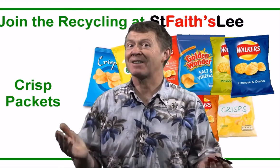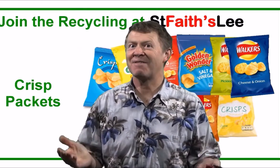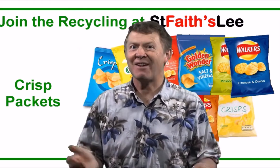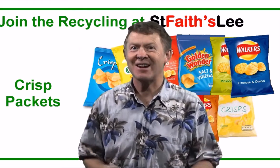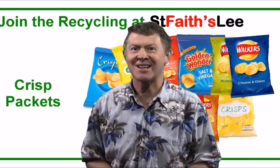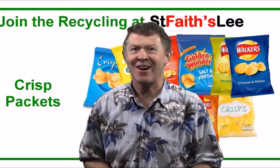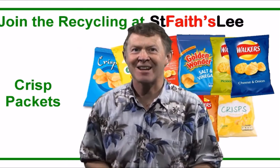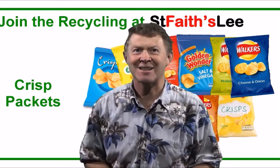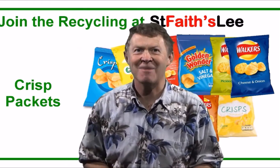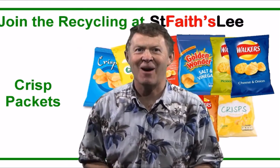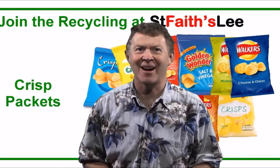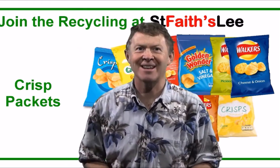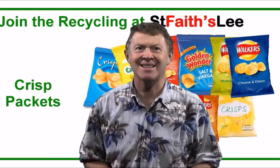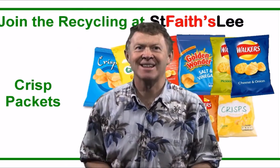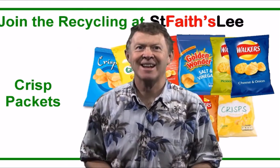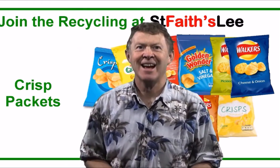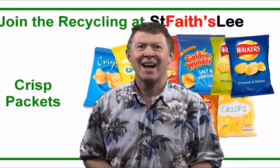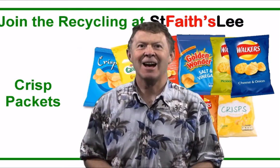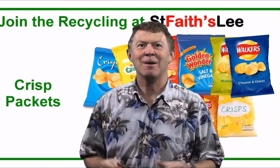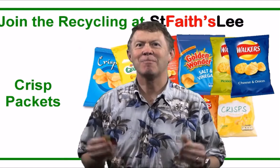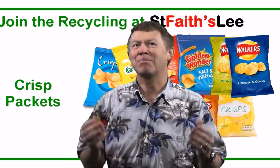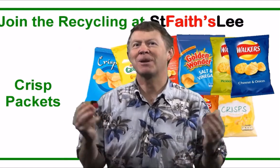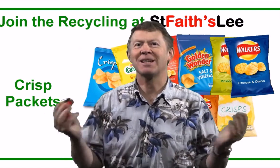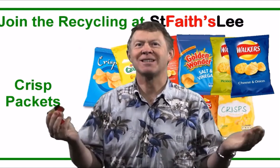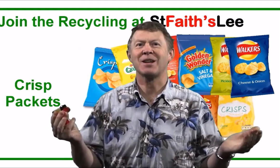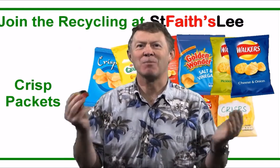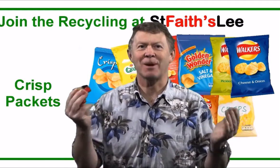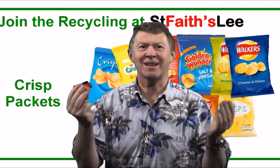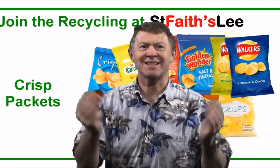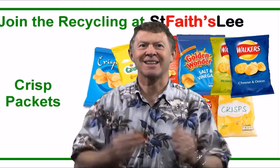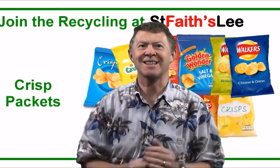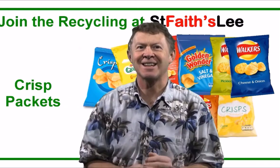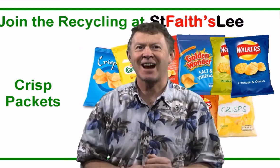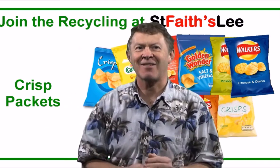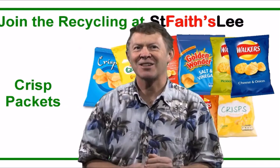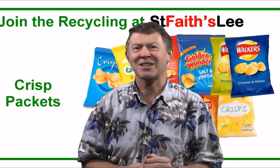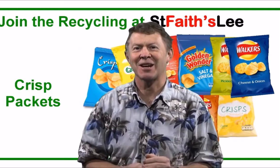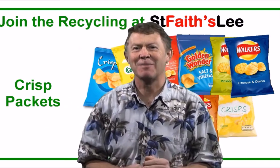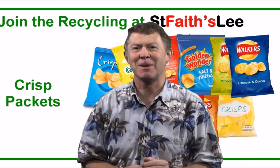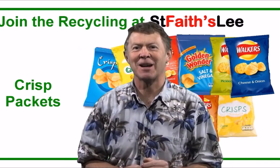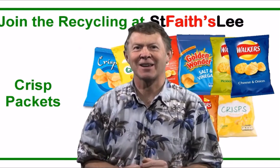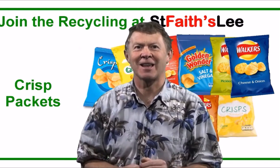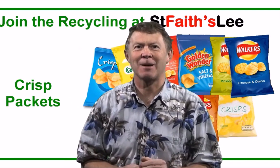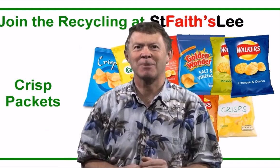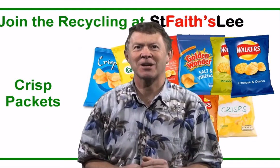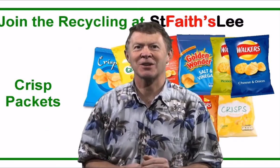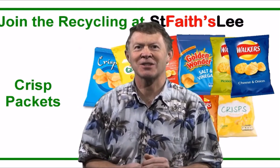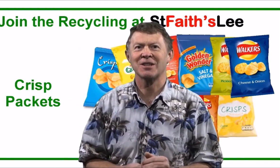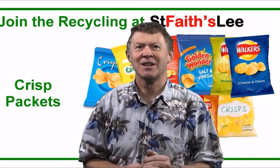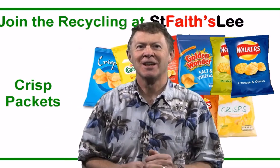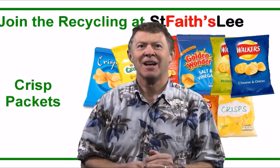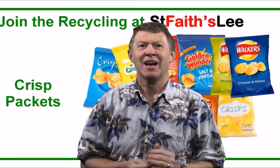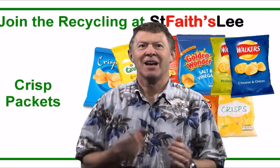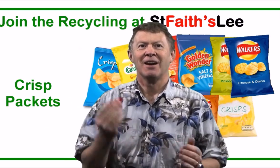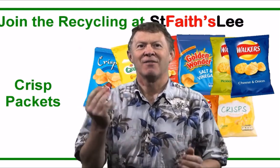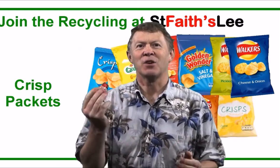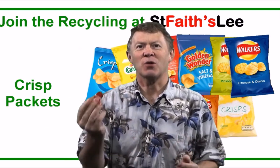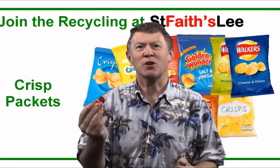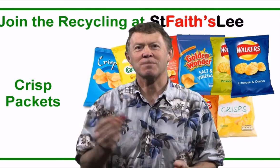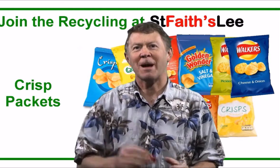very tidy mind, please don't place these in our recycling bin like that, because for your crisp bags